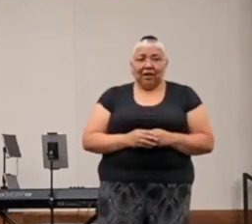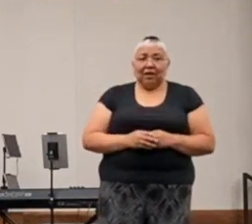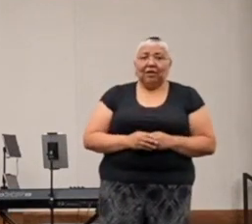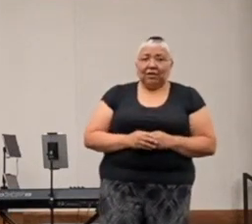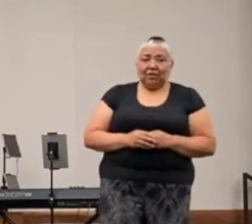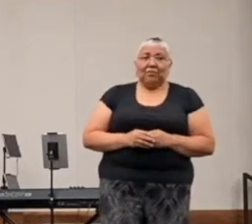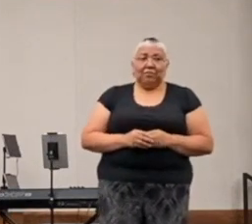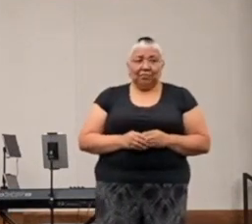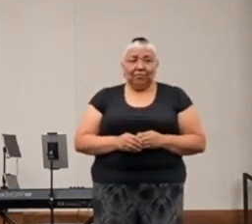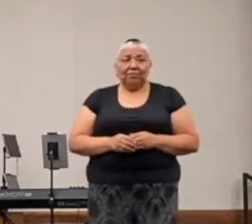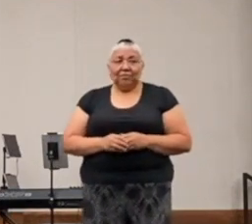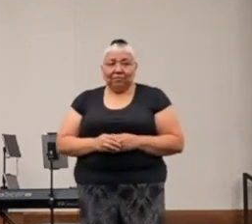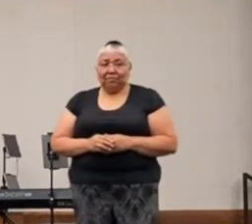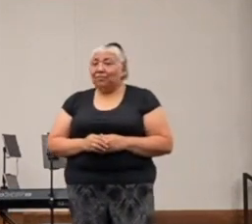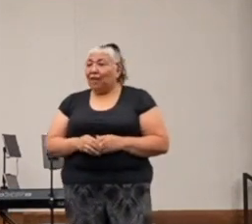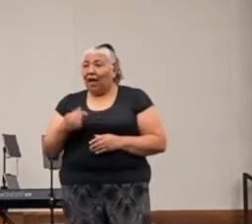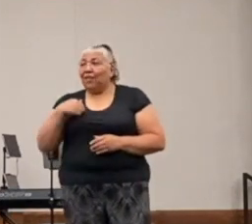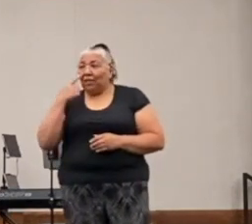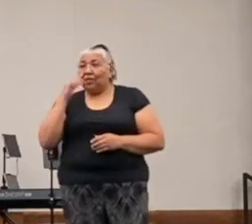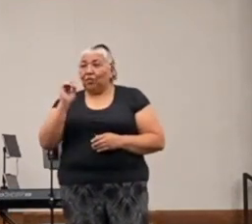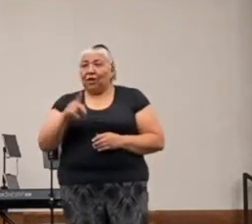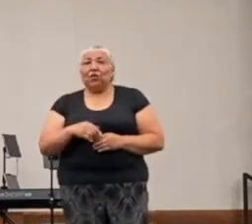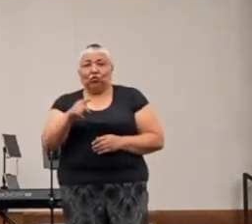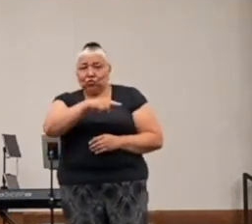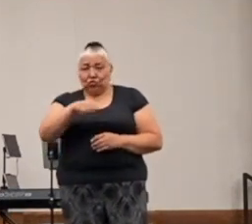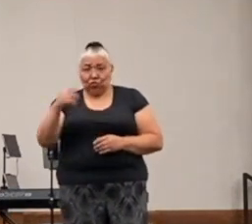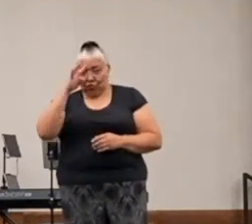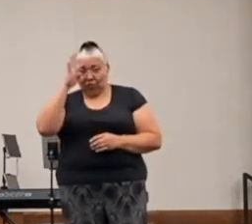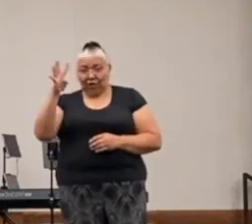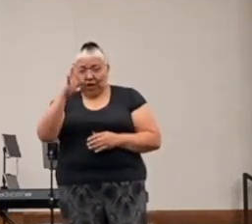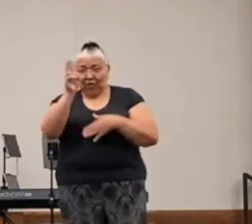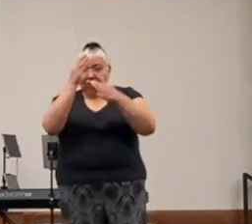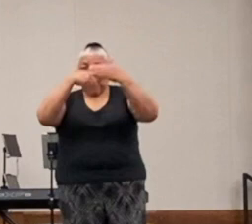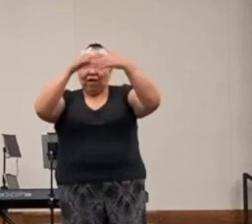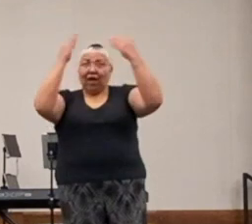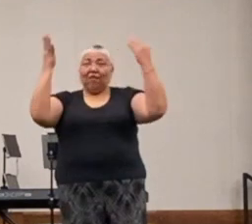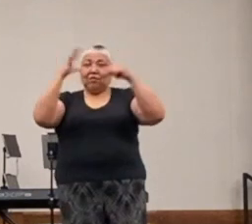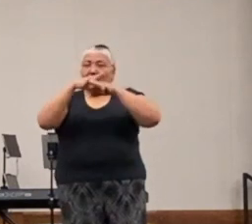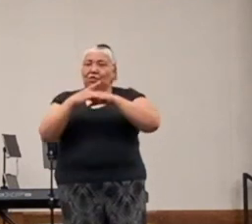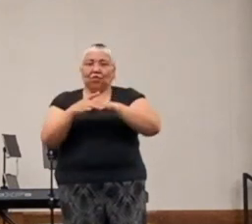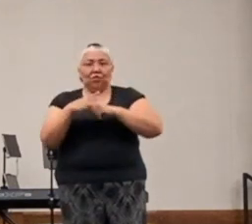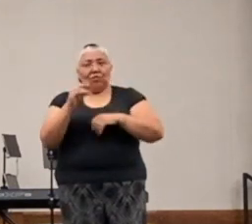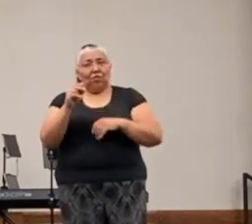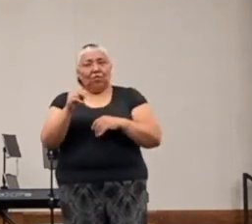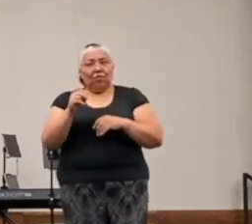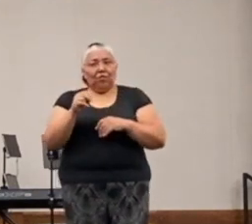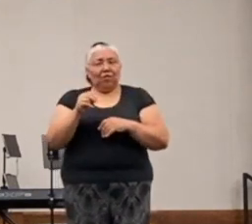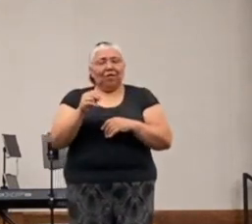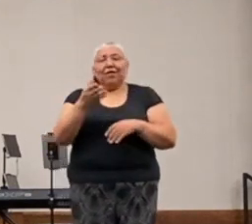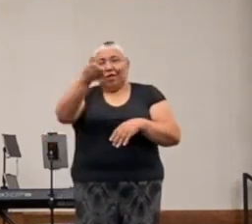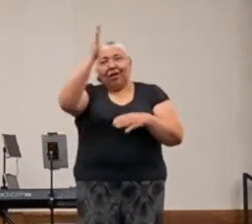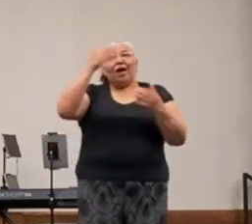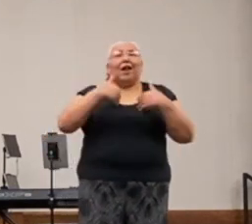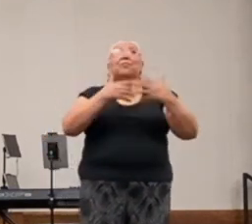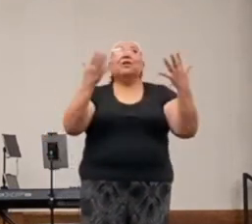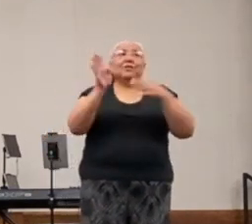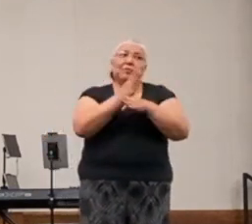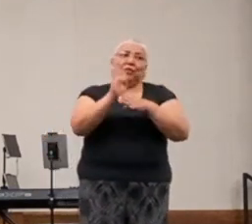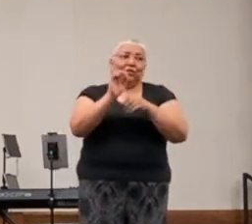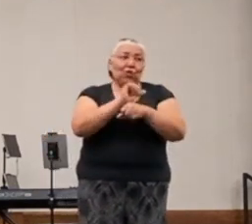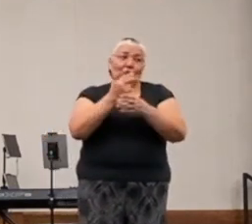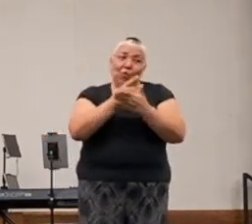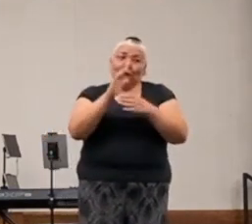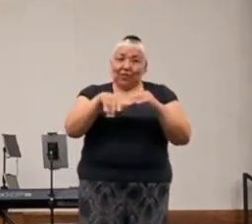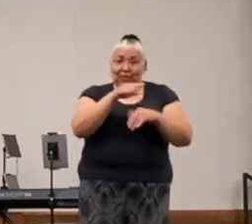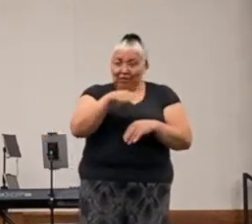Right? I think it's okay. Did you create the heavens and the earth? No. He had a busier week than you did. Yeah.